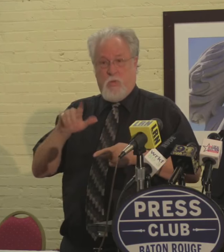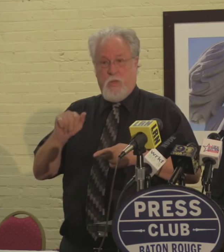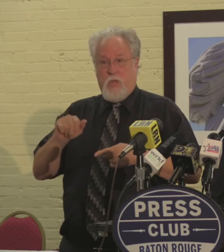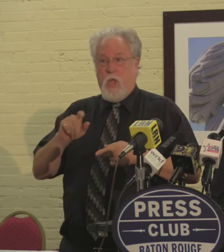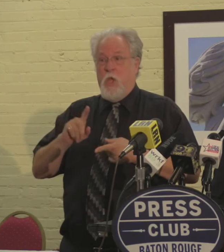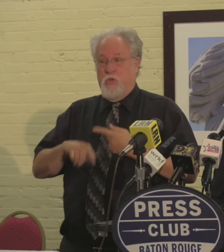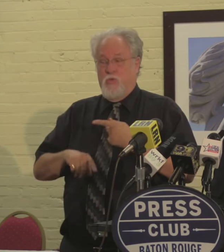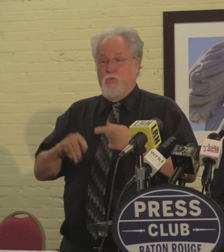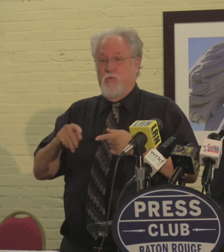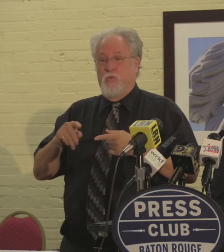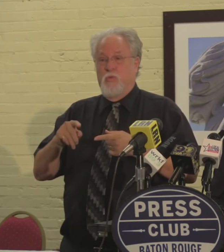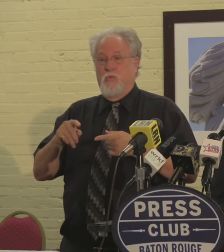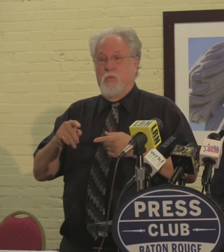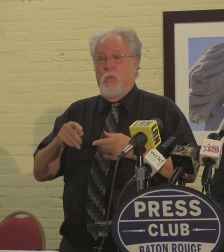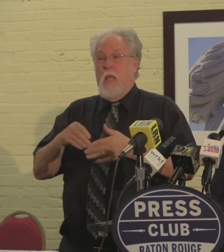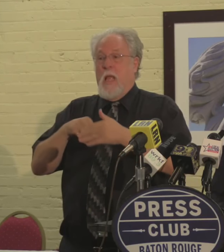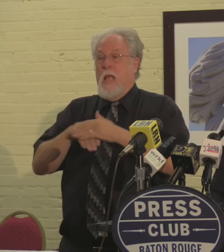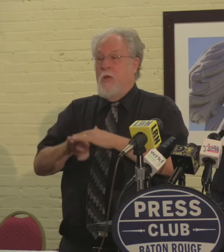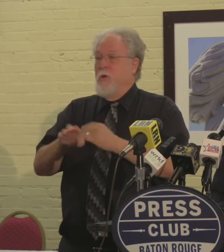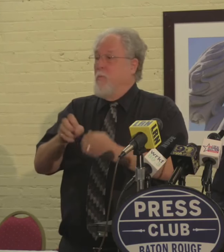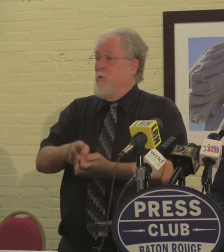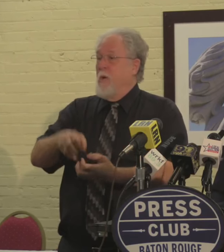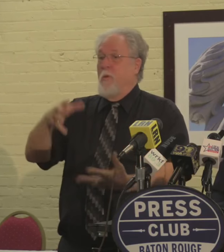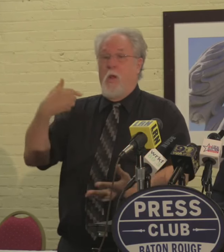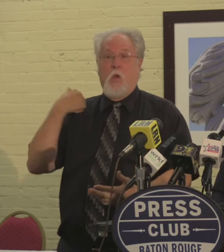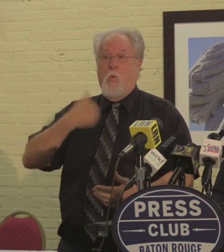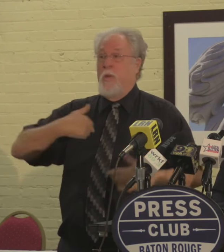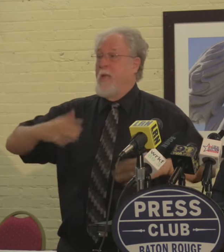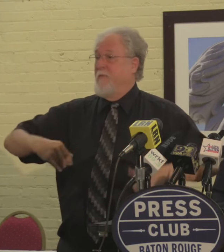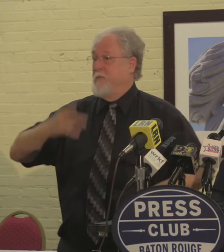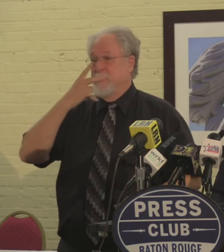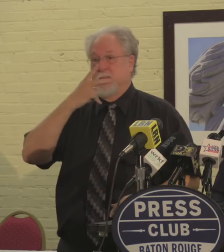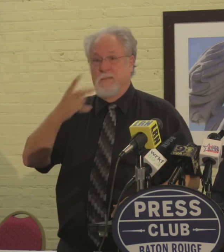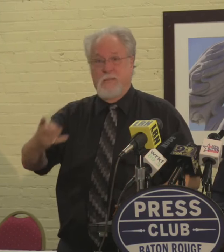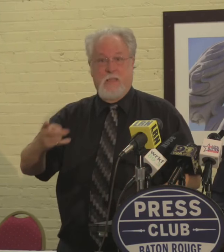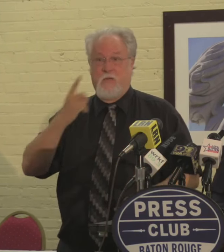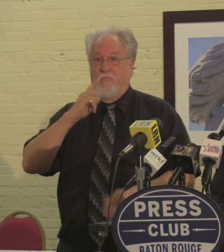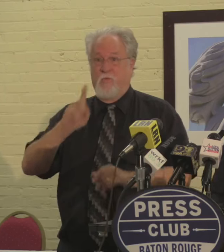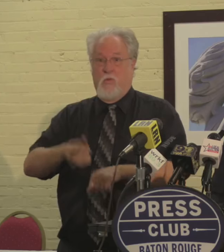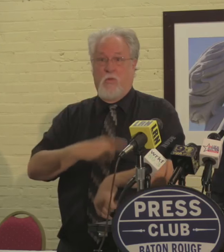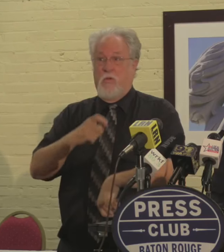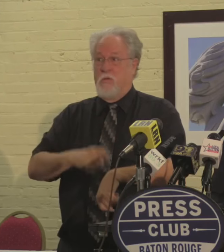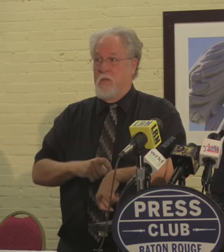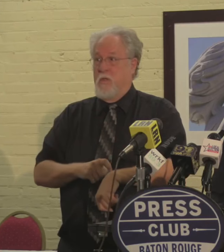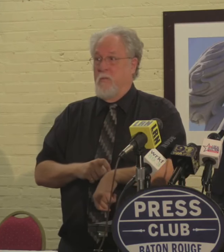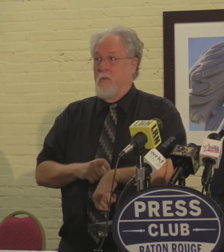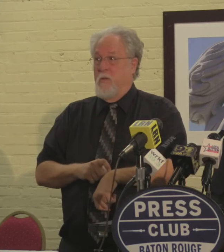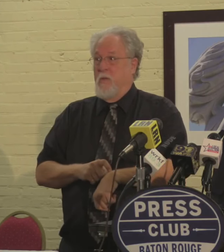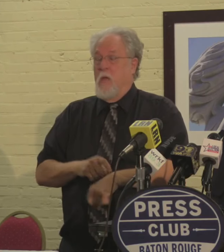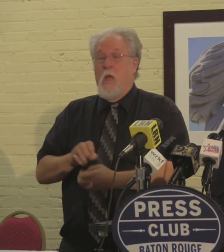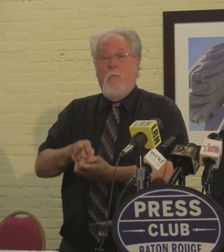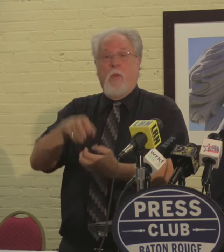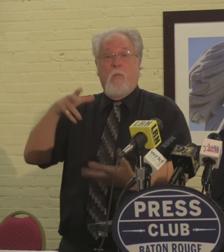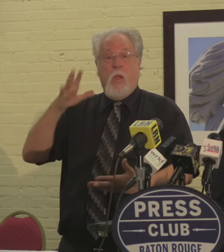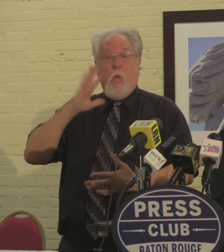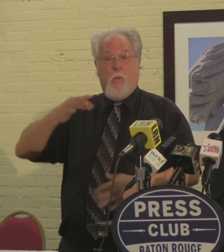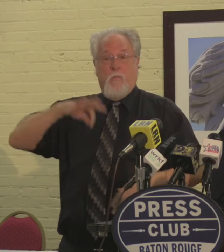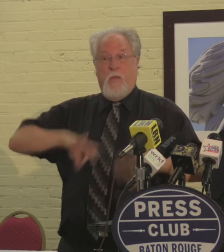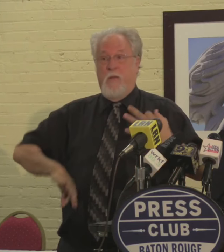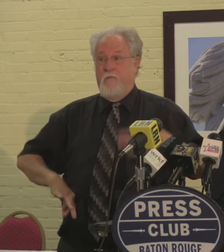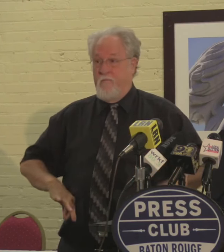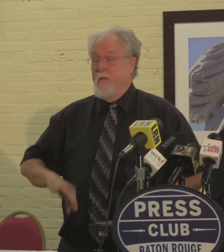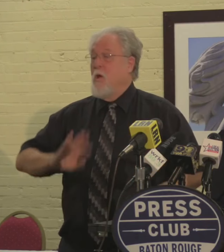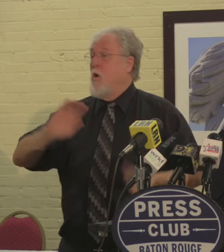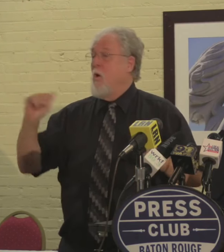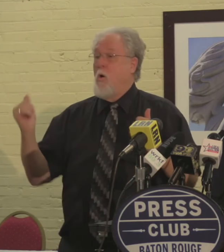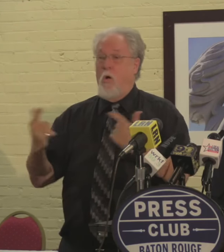to enter an era of prosperity that we haven't seen in a while. Prosperity that's going to benefit